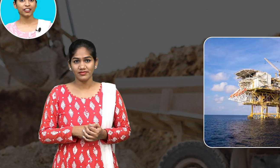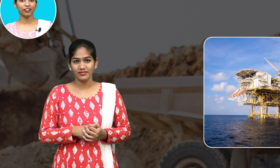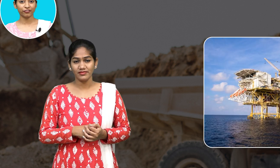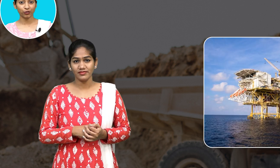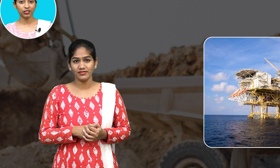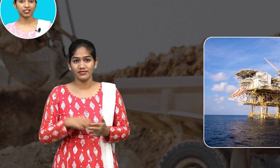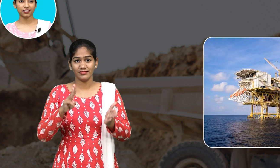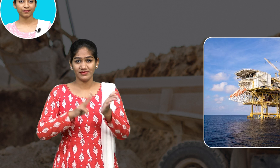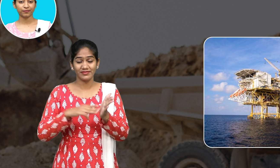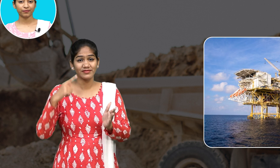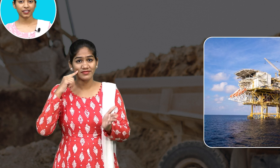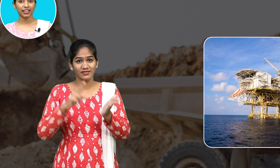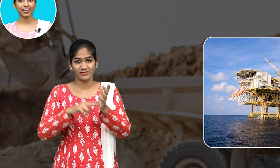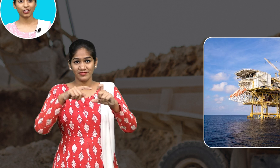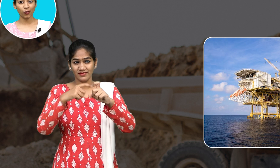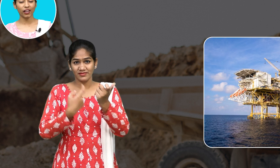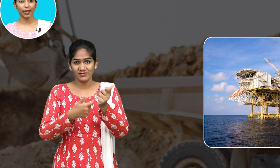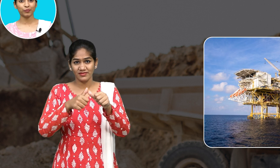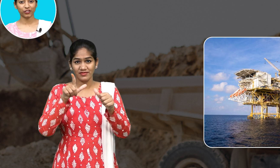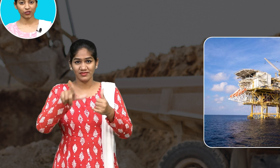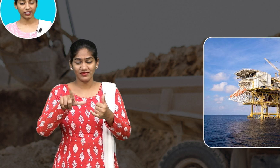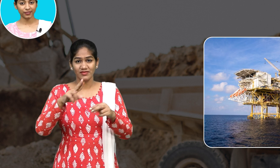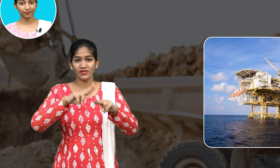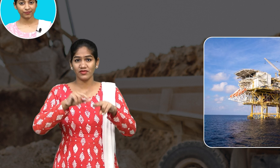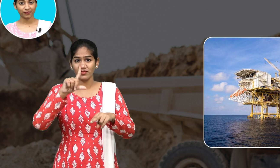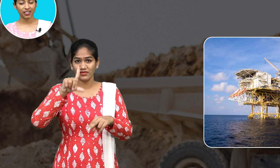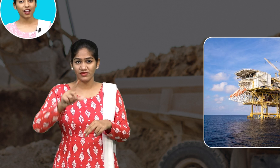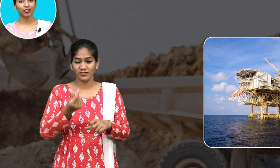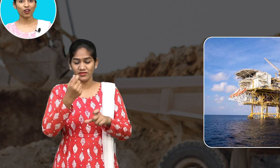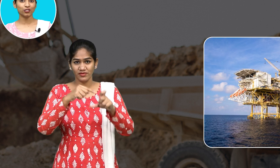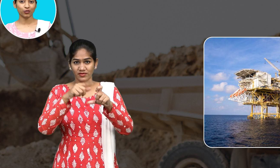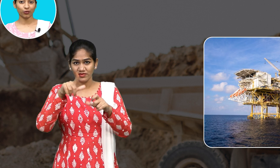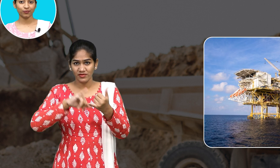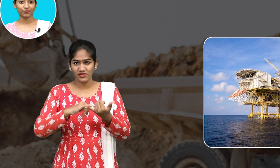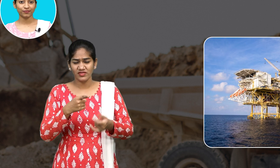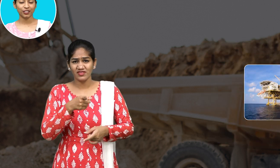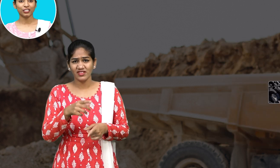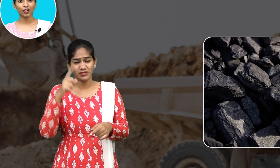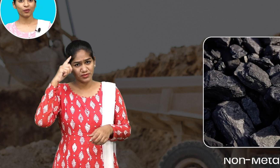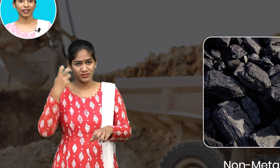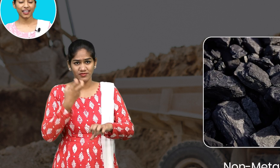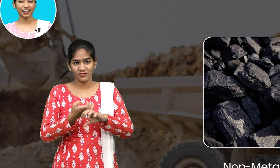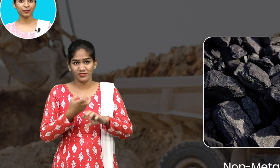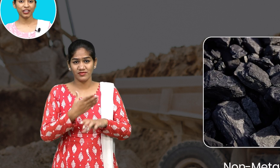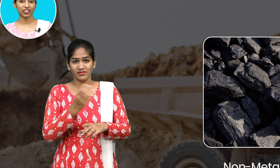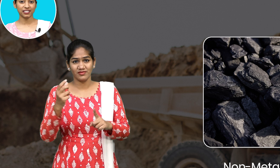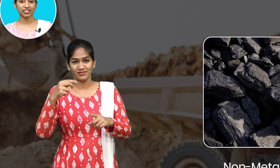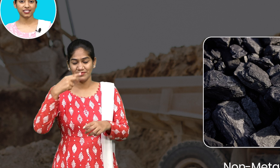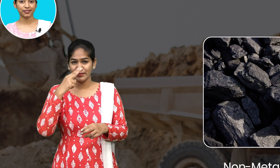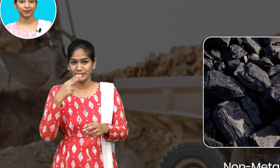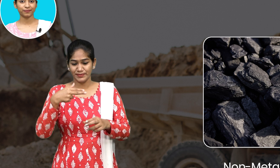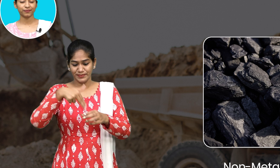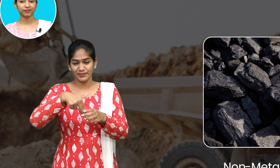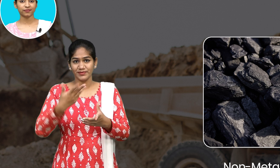The mineral fuels like coal and petroleum are also non-metallic